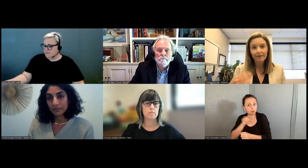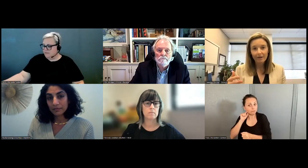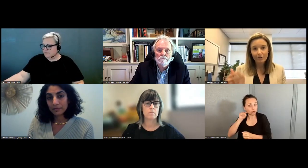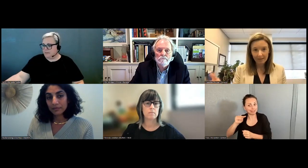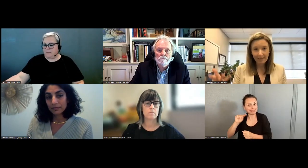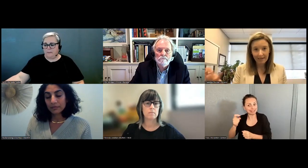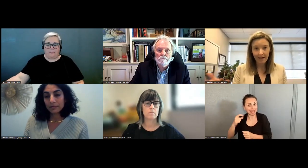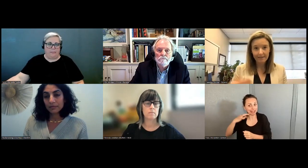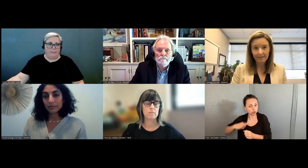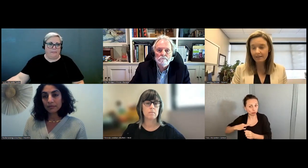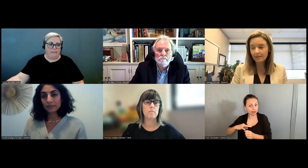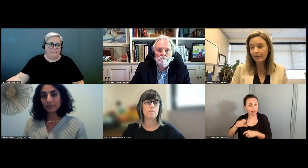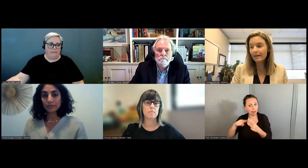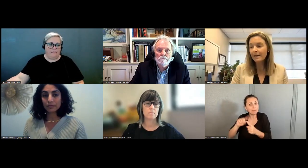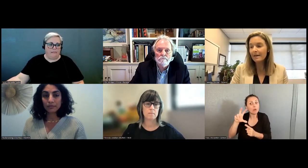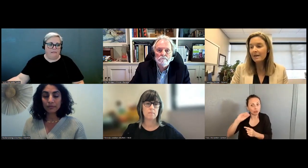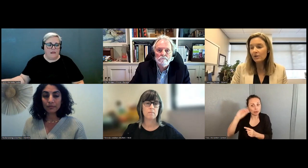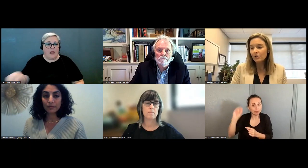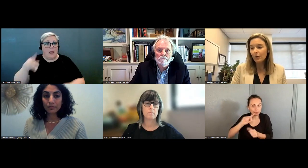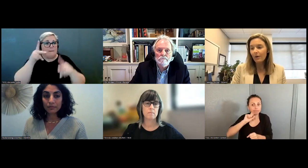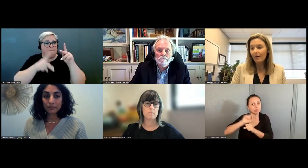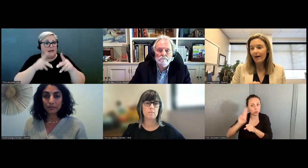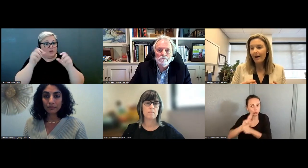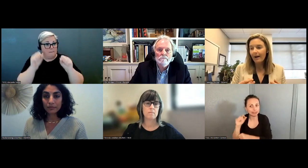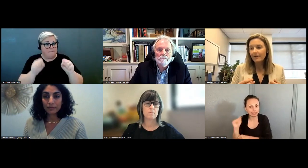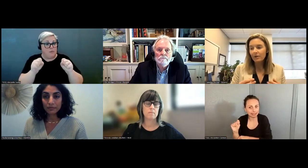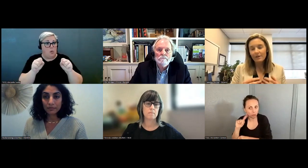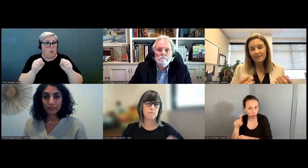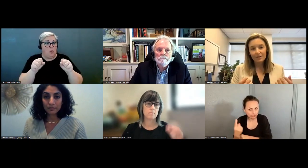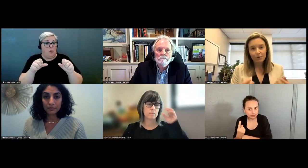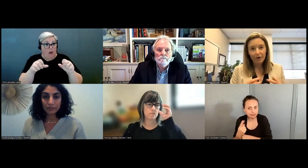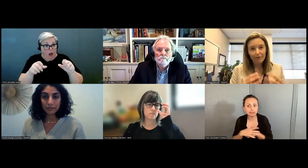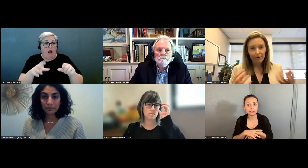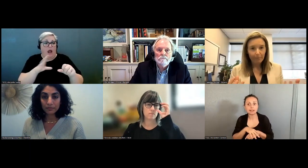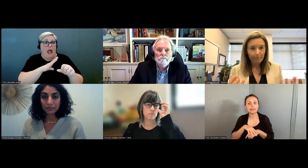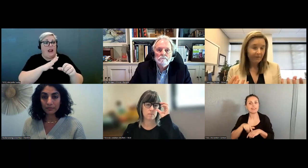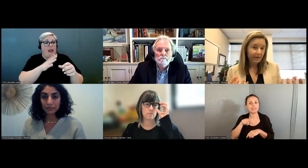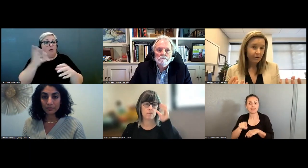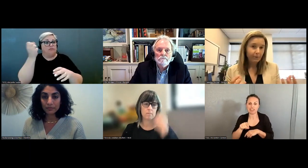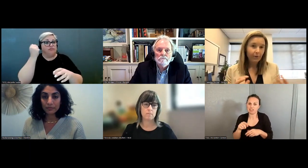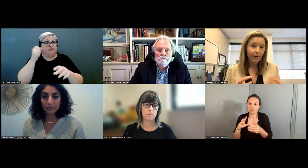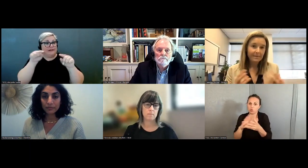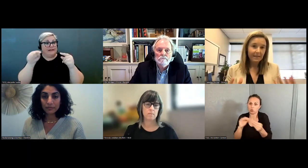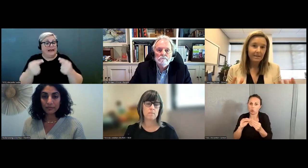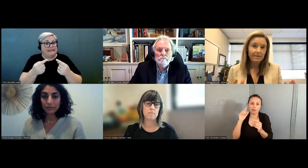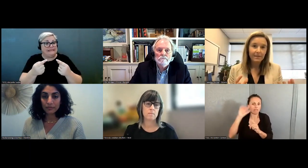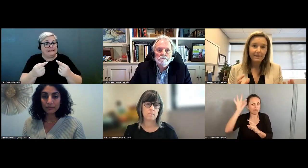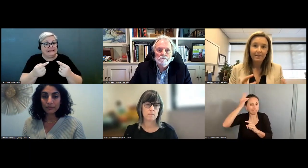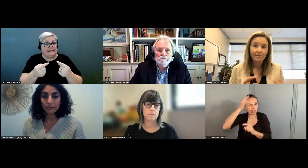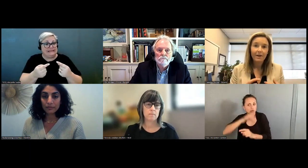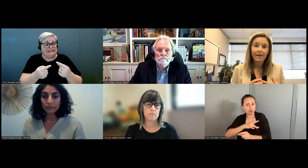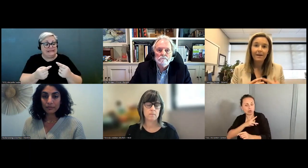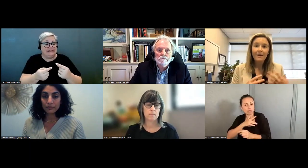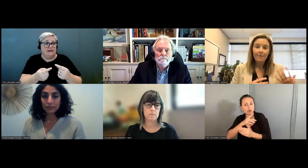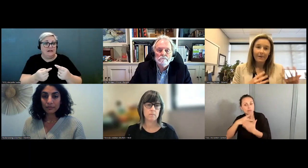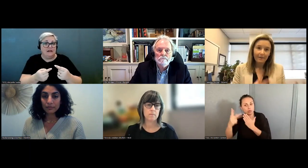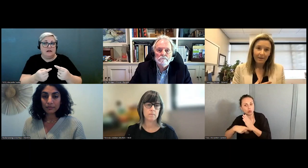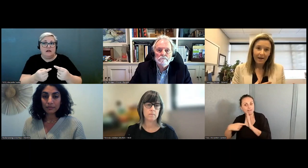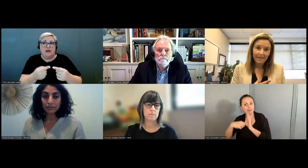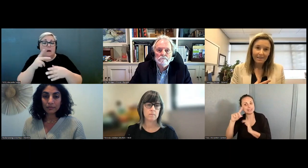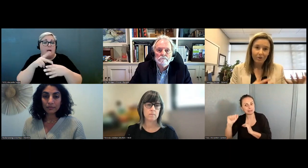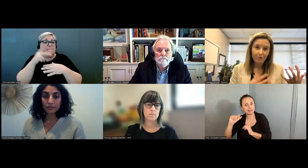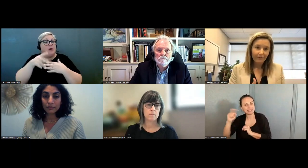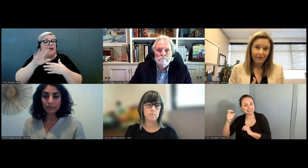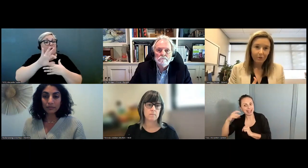credit that are actually getting access to it. So, this is the story for federal programs like the disability tax credit, but